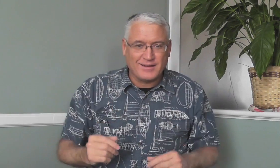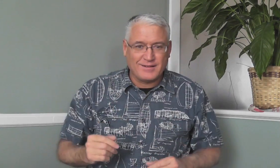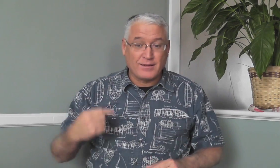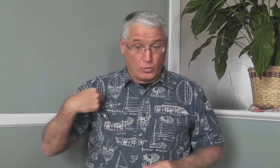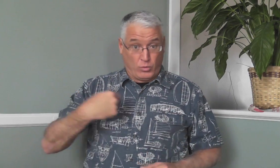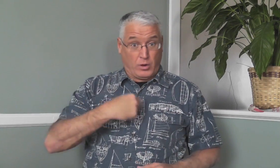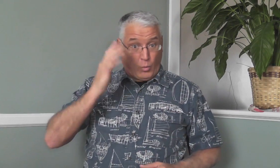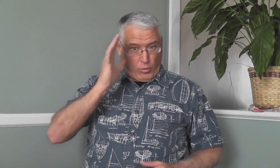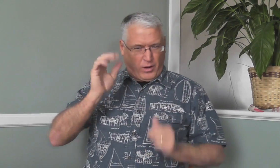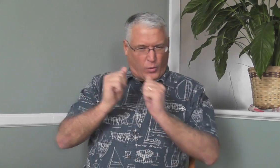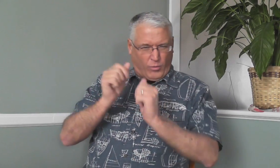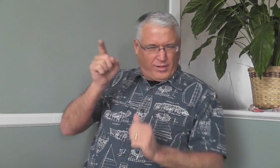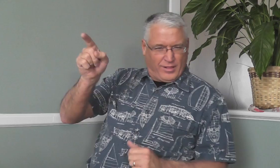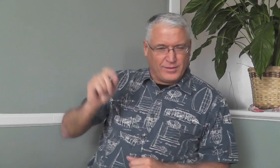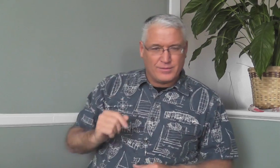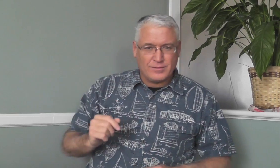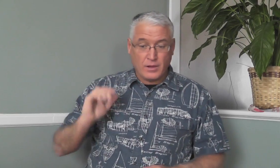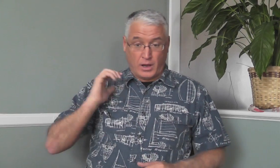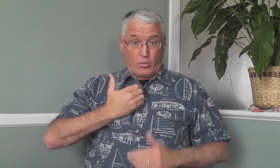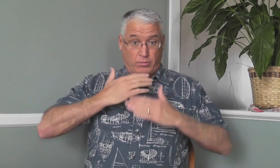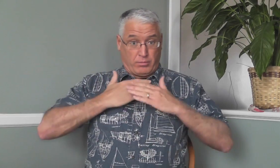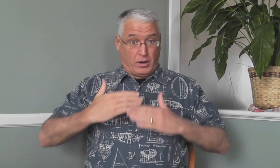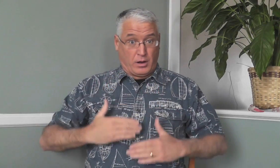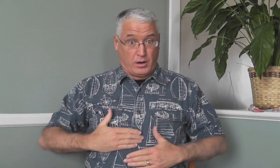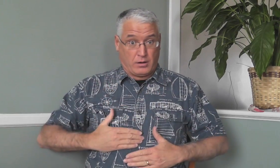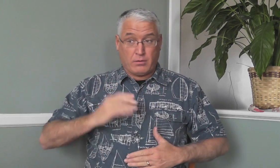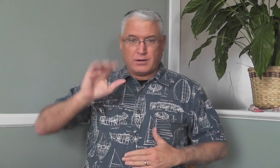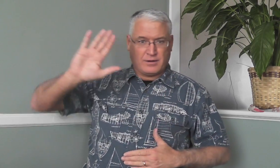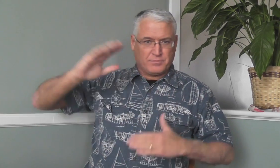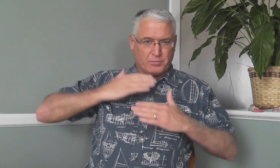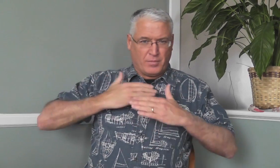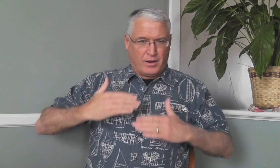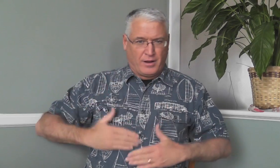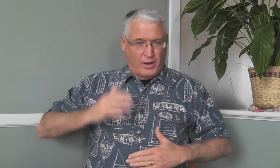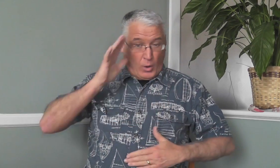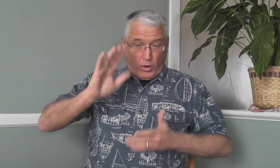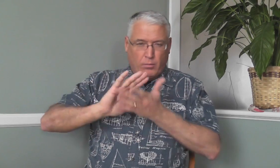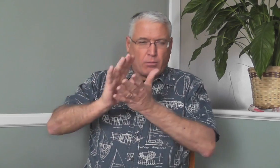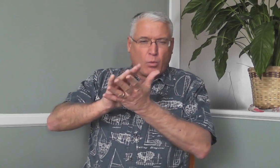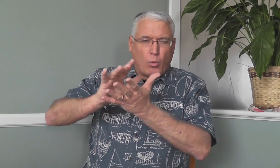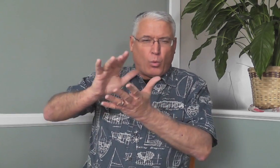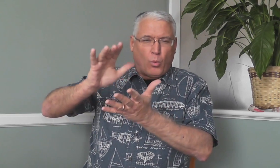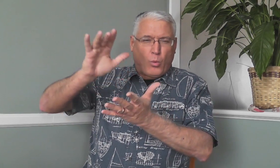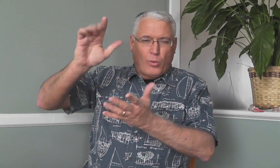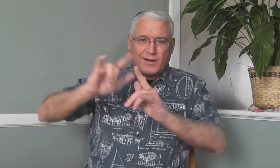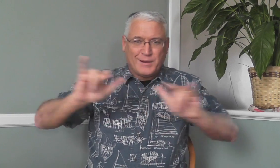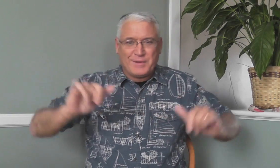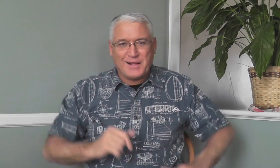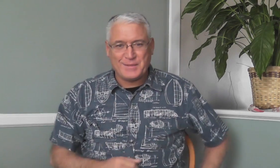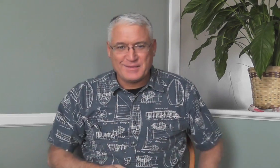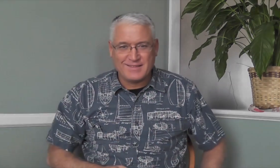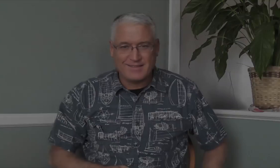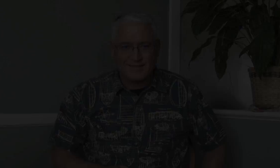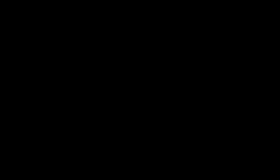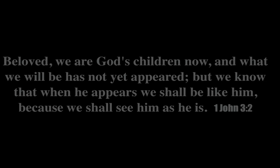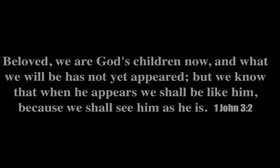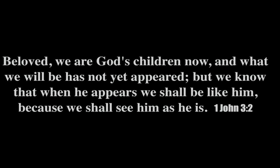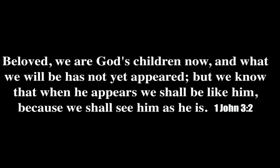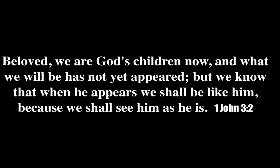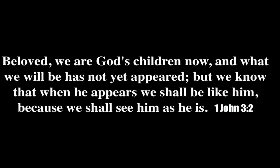Hallelujah. We will be with him when this happens. Our body and his body will be glorified at the same time. Beloved, we